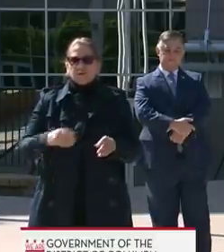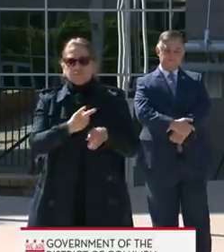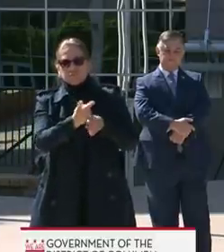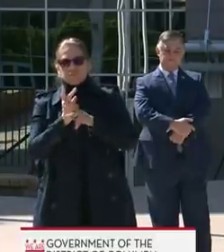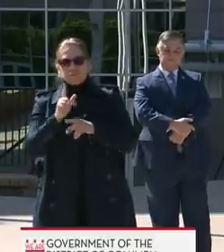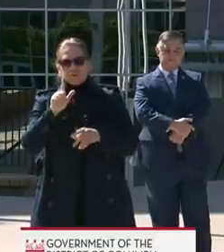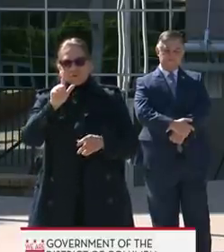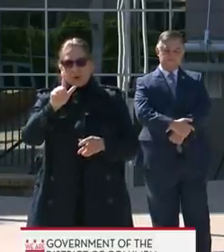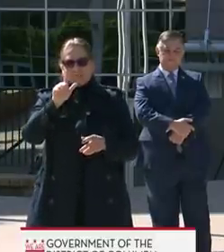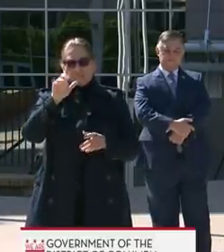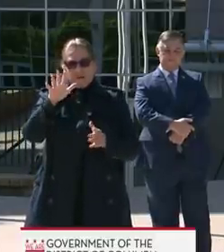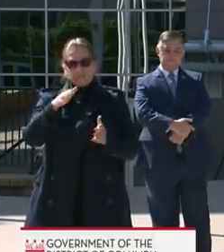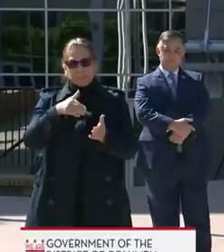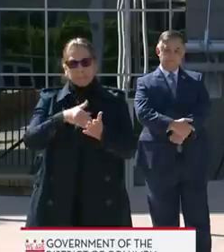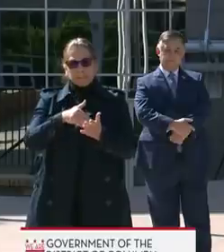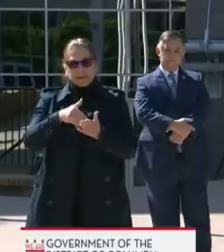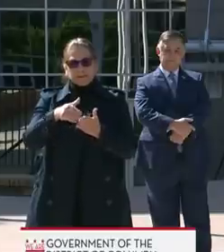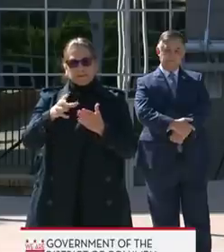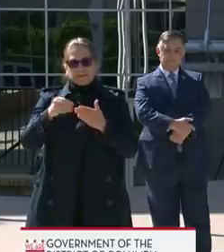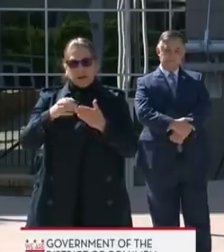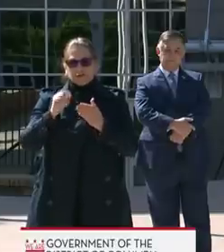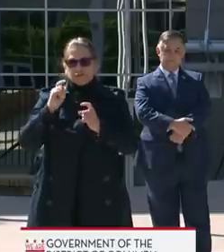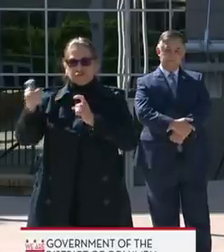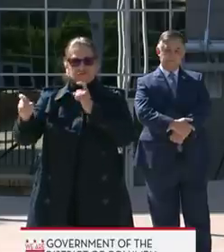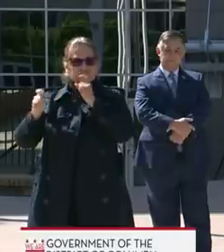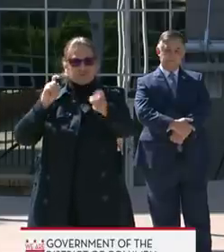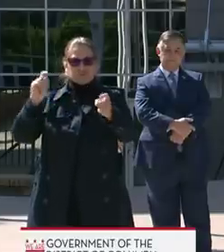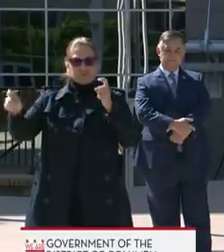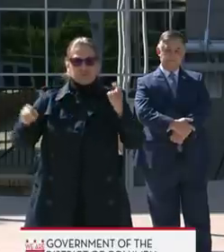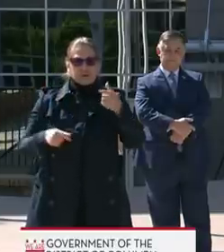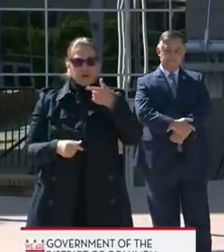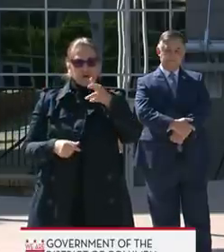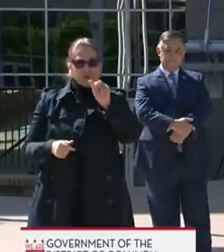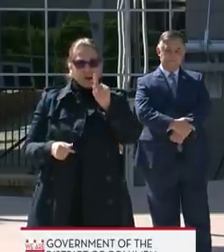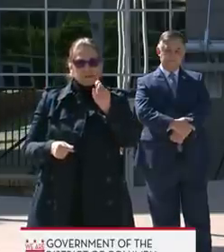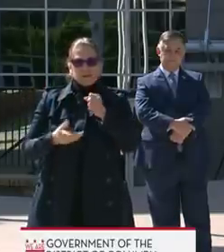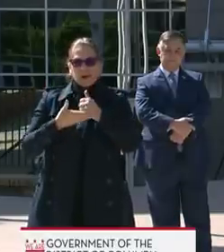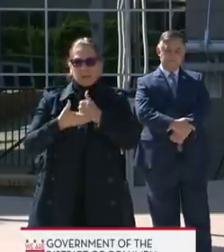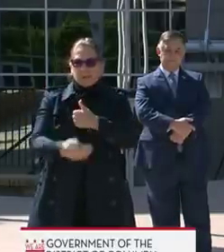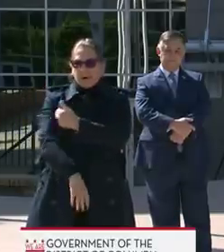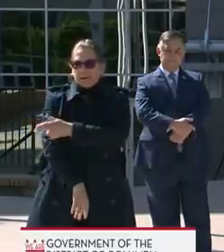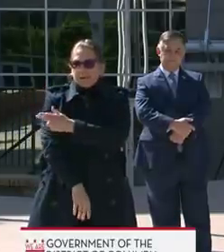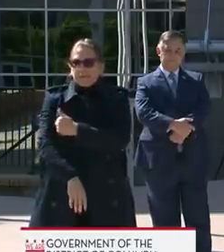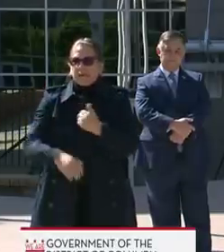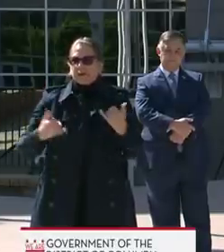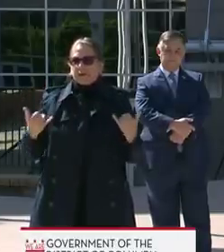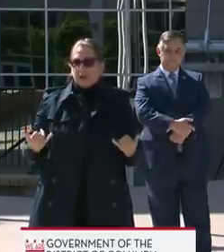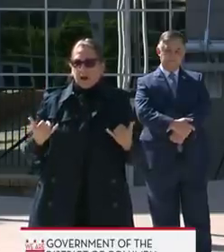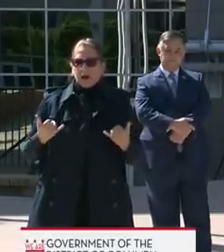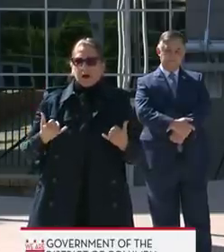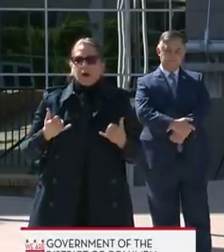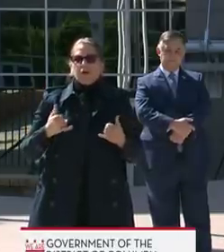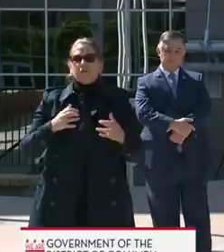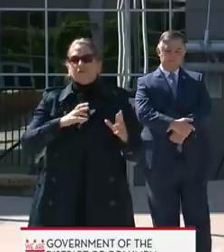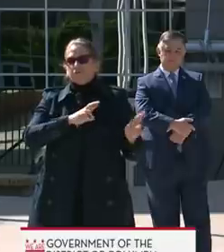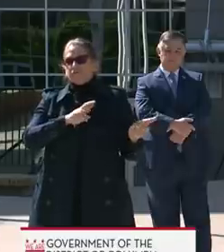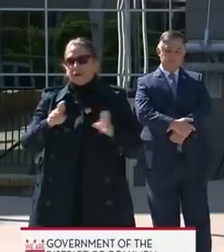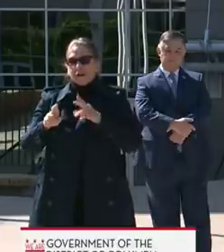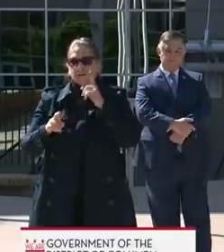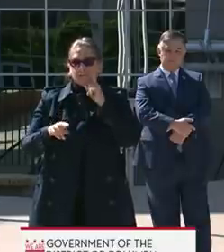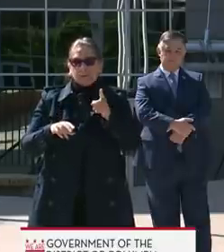hospitals to help with their costs as they prepare for the surge. We do expect that this money will be reimbursable from the